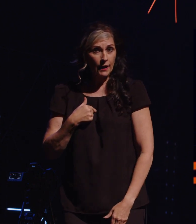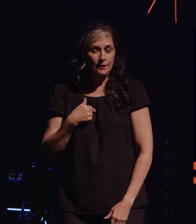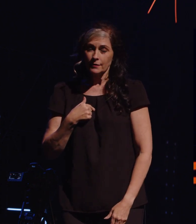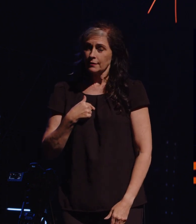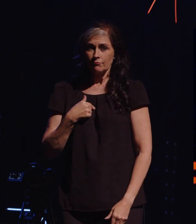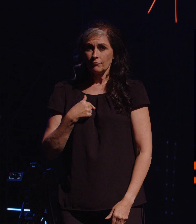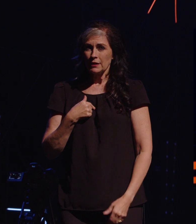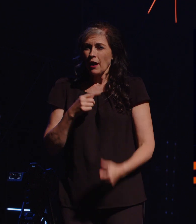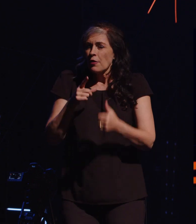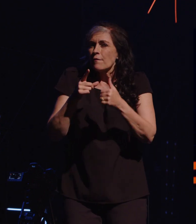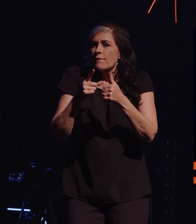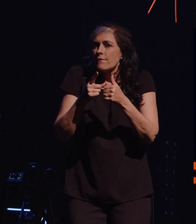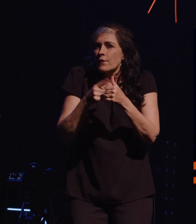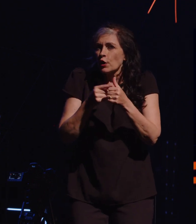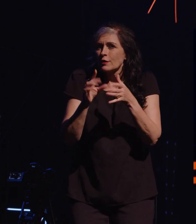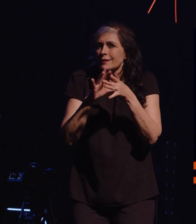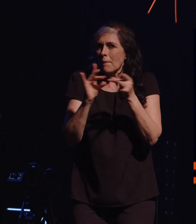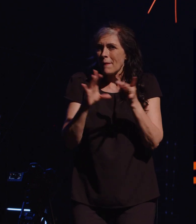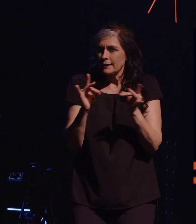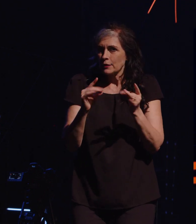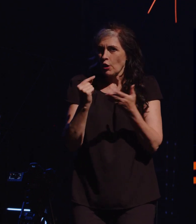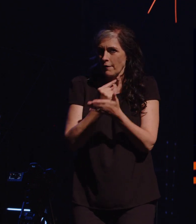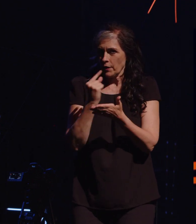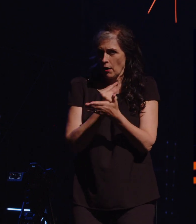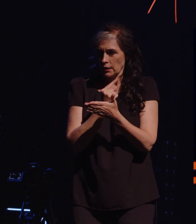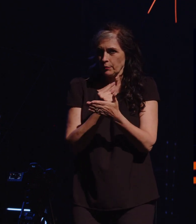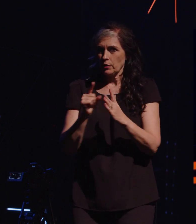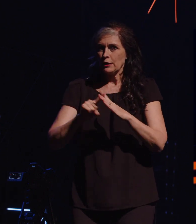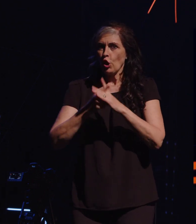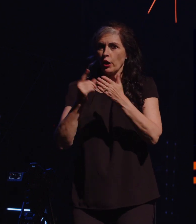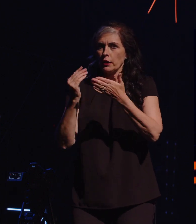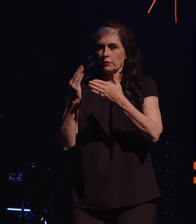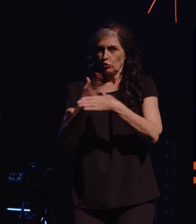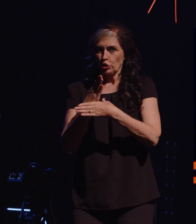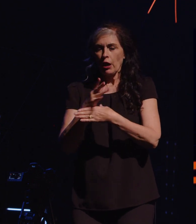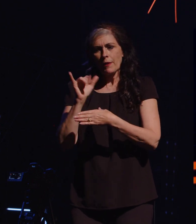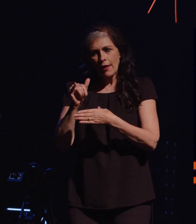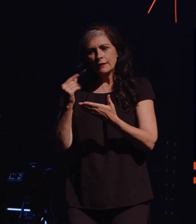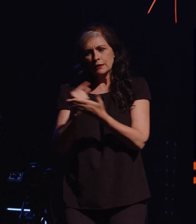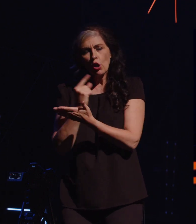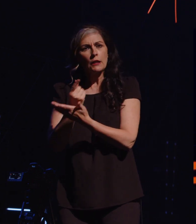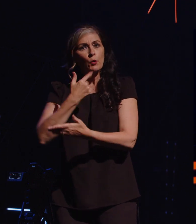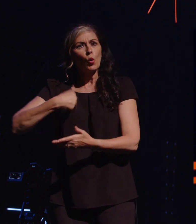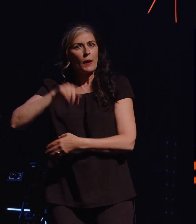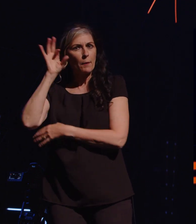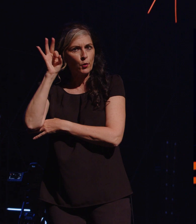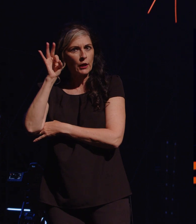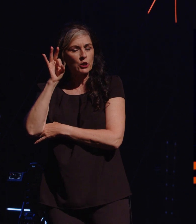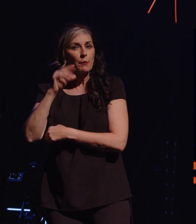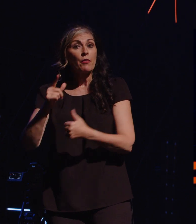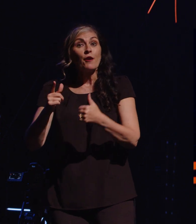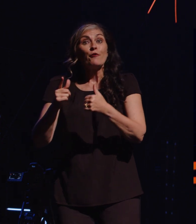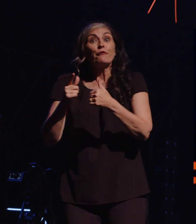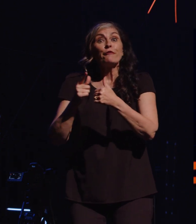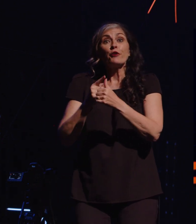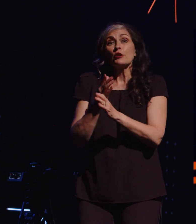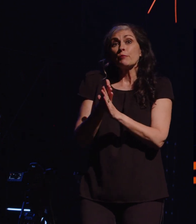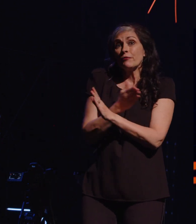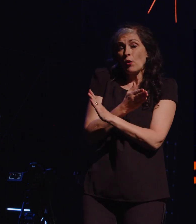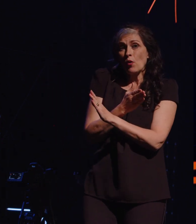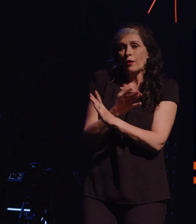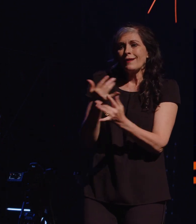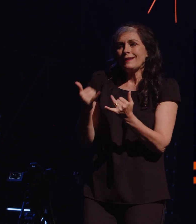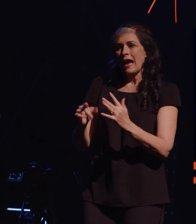Well, that's not the very first message of the gospel that he began to share. That is the gospel that we preach, but that's not the one that Jesus started to preach right